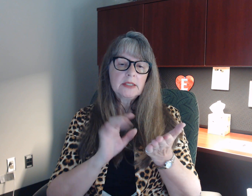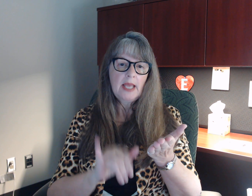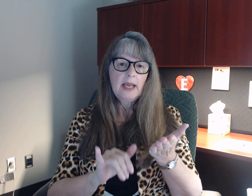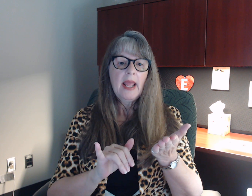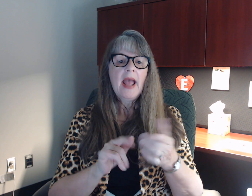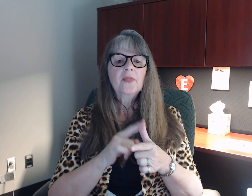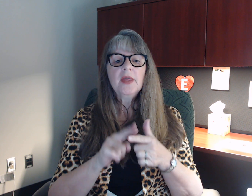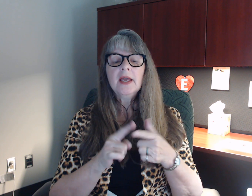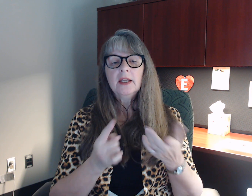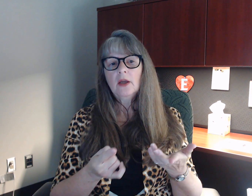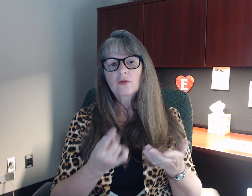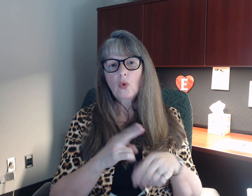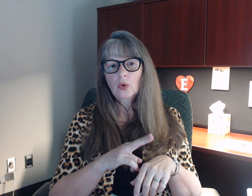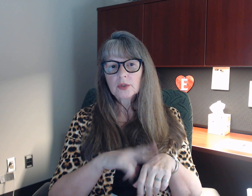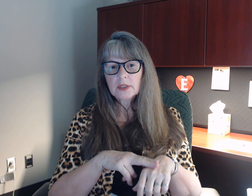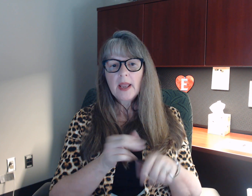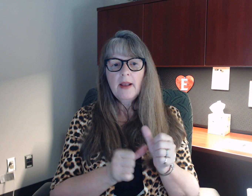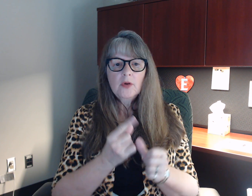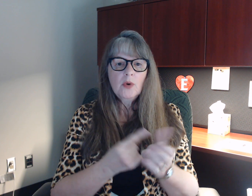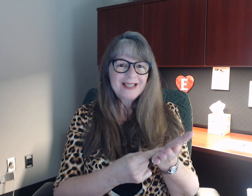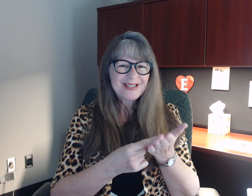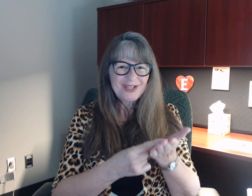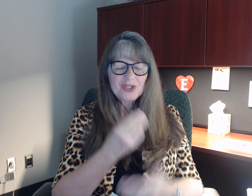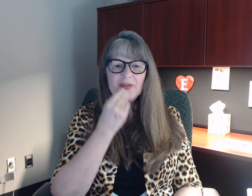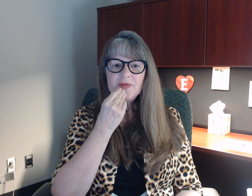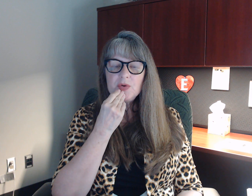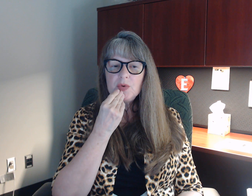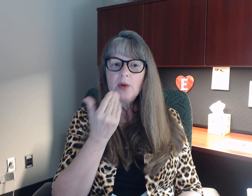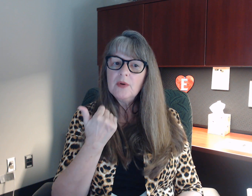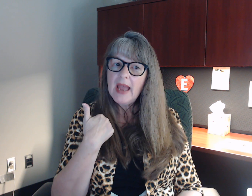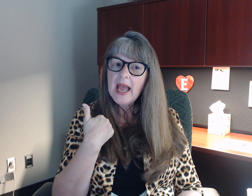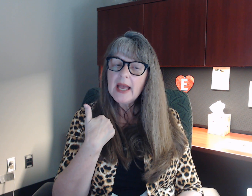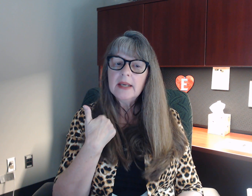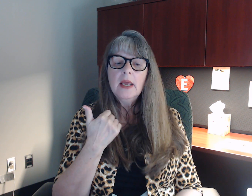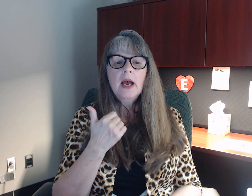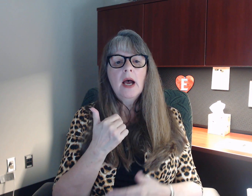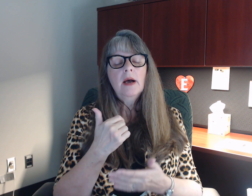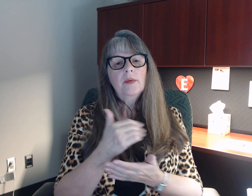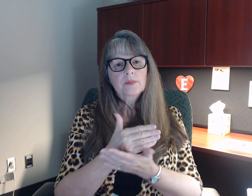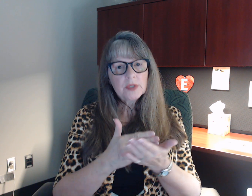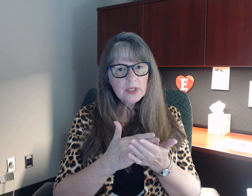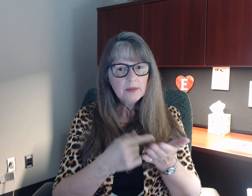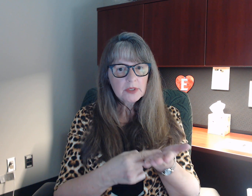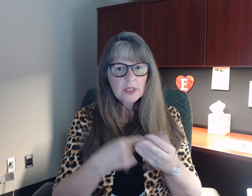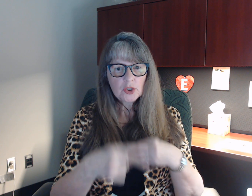that. And then, of course, everyone discusses the food. And we've had some discussion